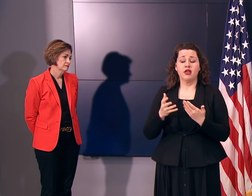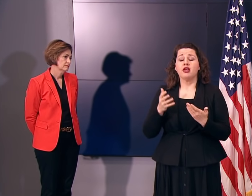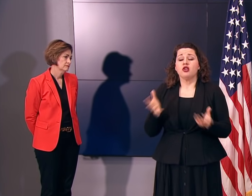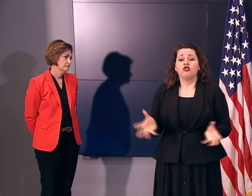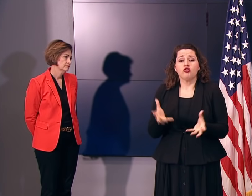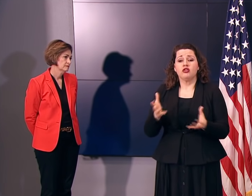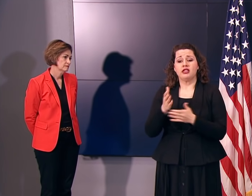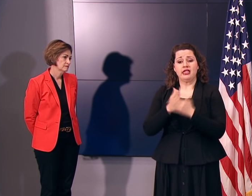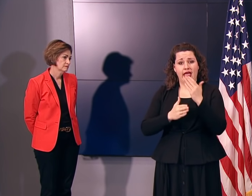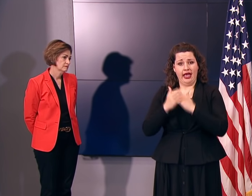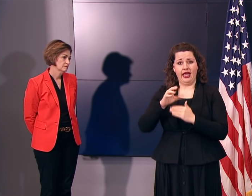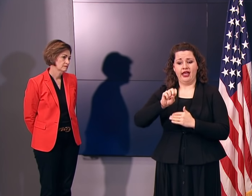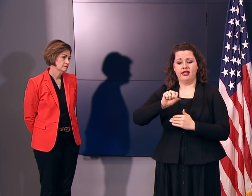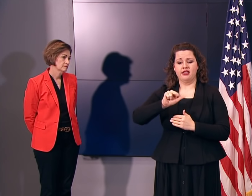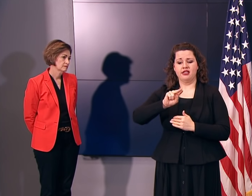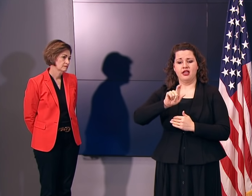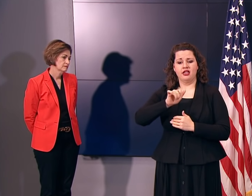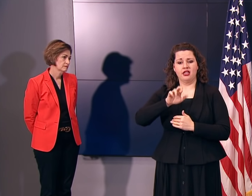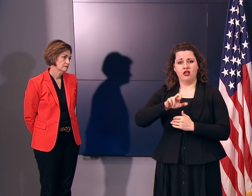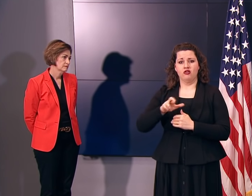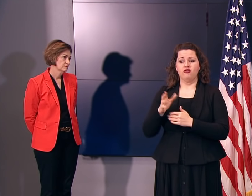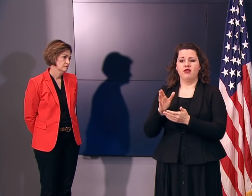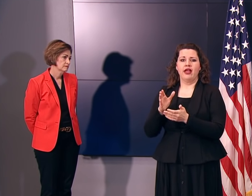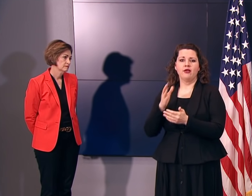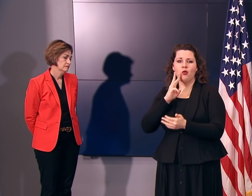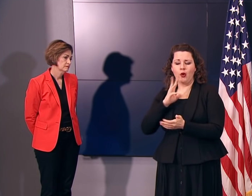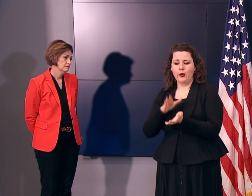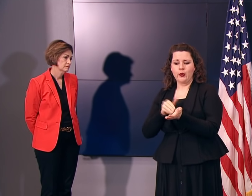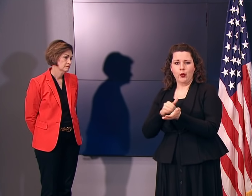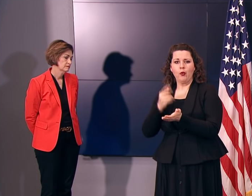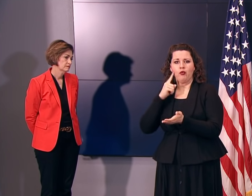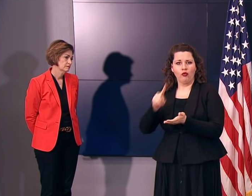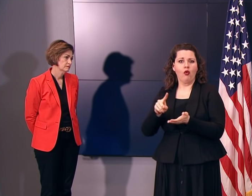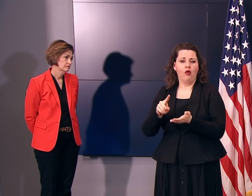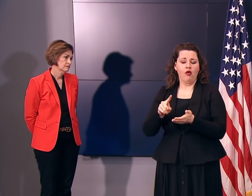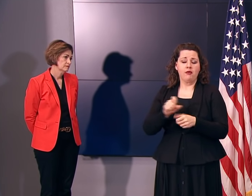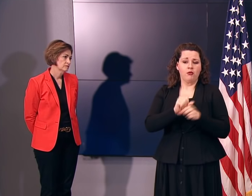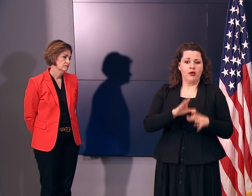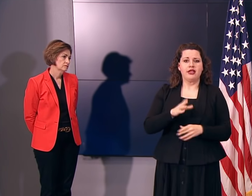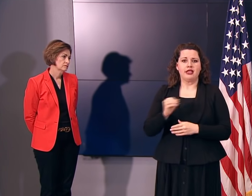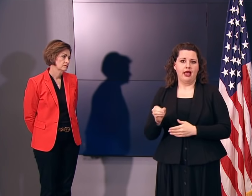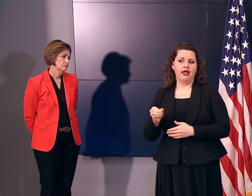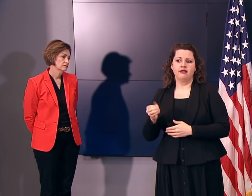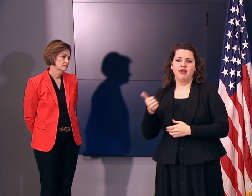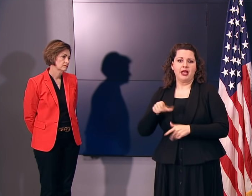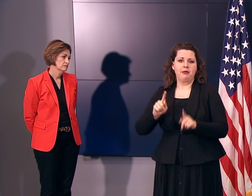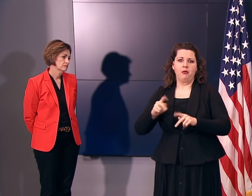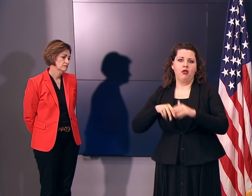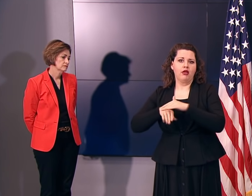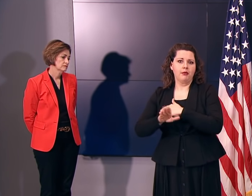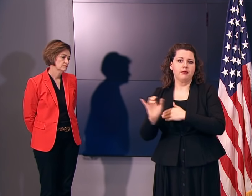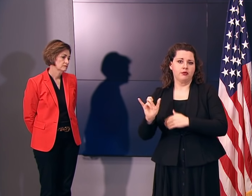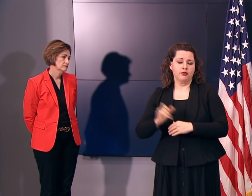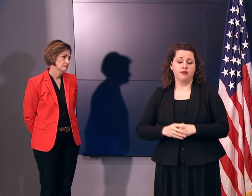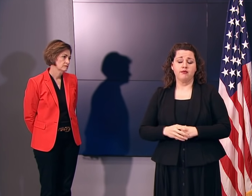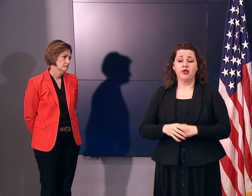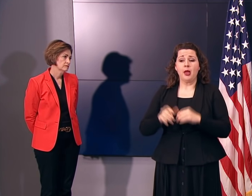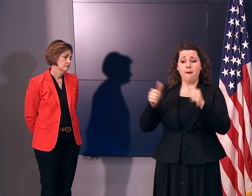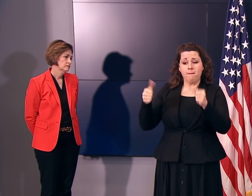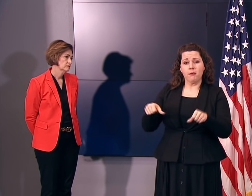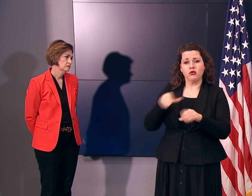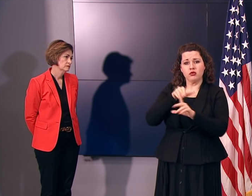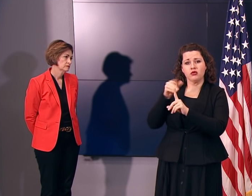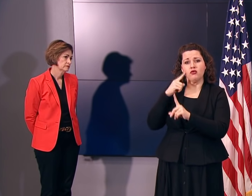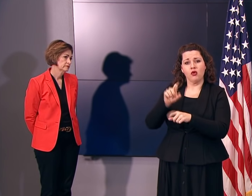hand sanitizer and hand washing supplies for employees as well as the public, posting reminders to employees and members